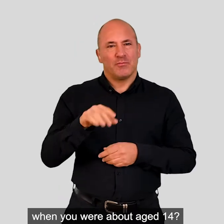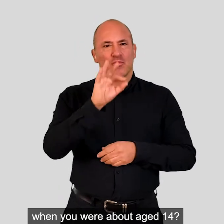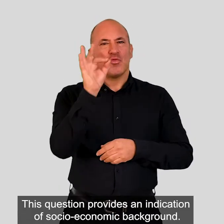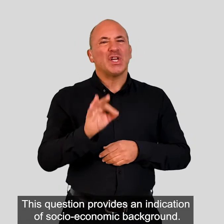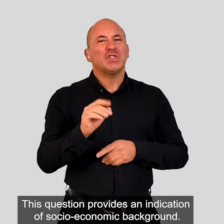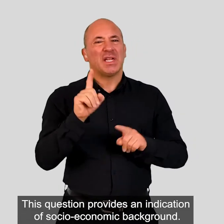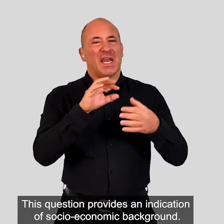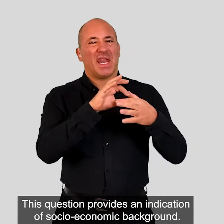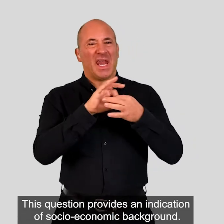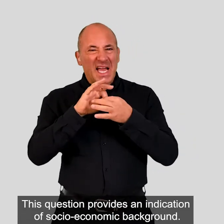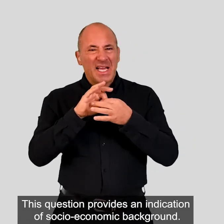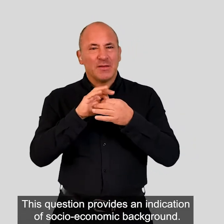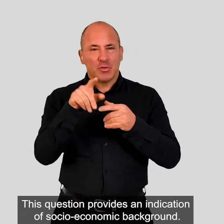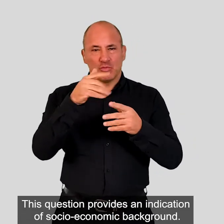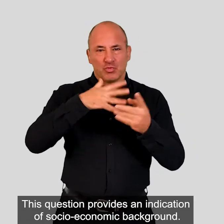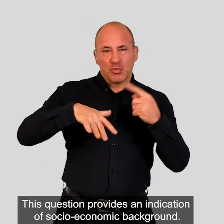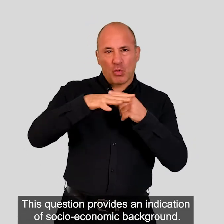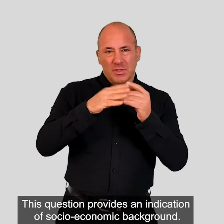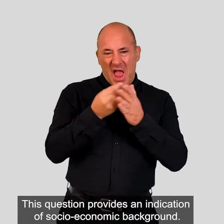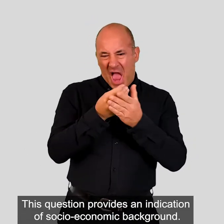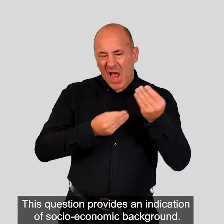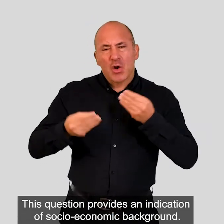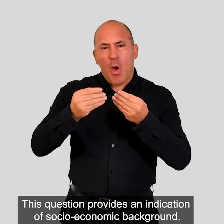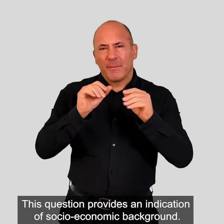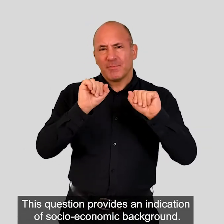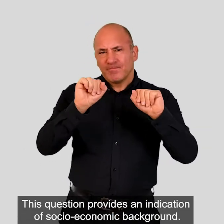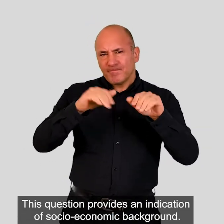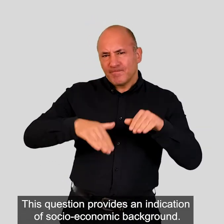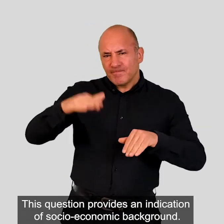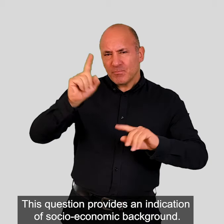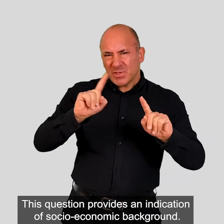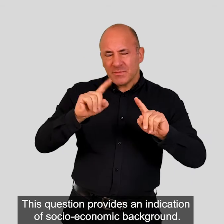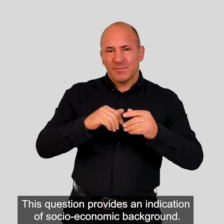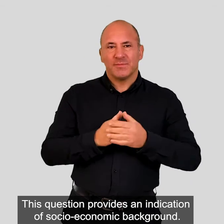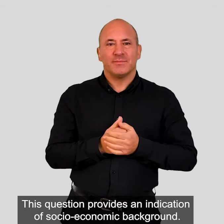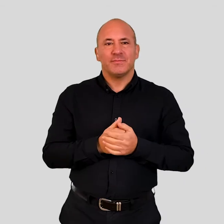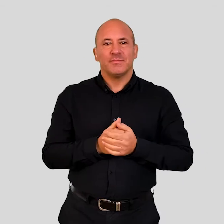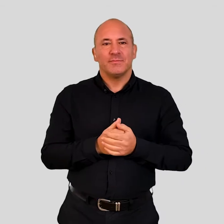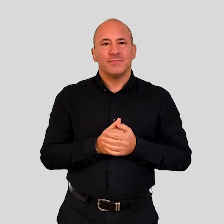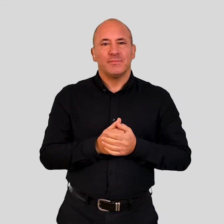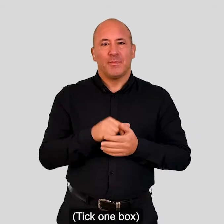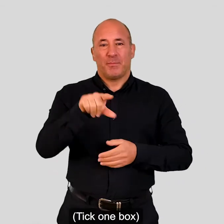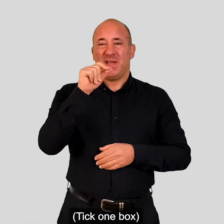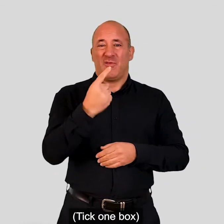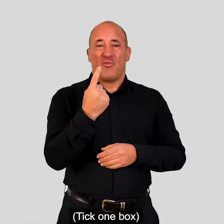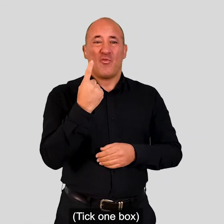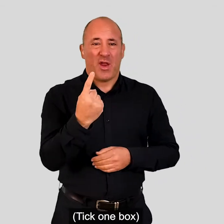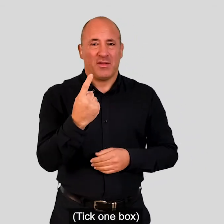This question provides an indication of socio-economic background. Tick one box.